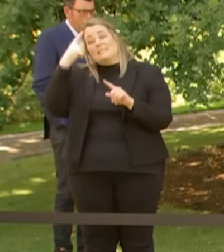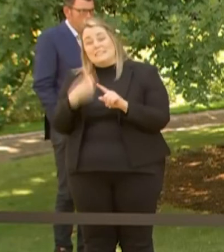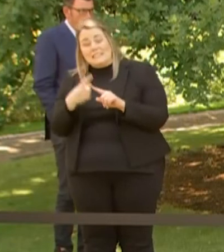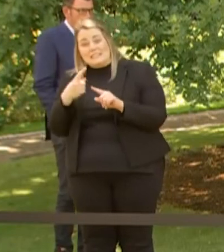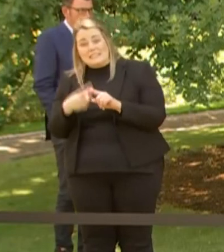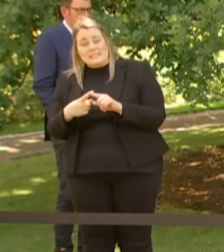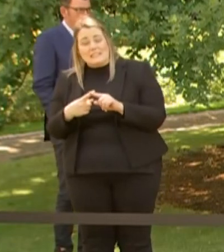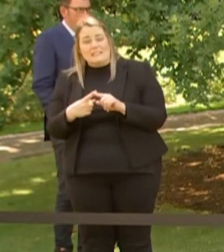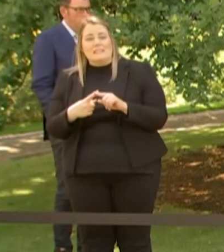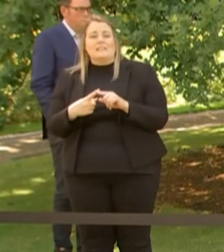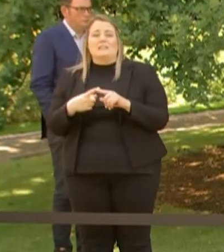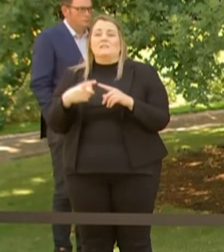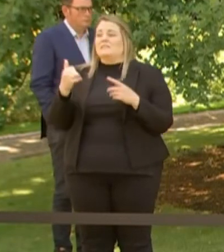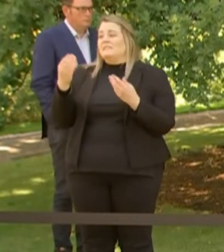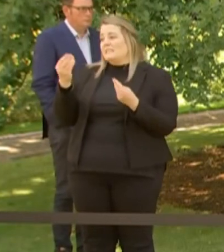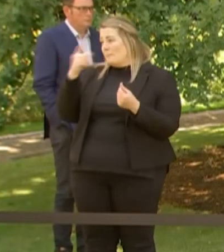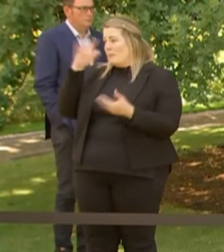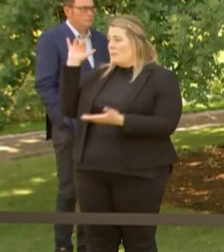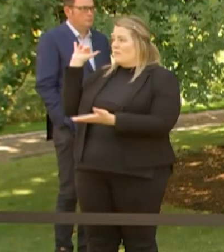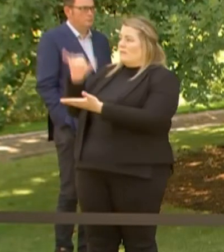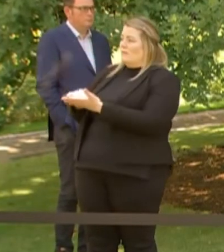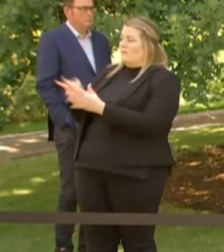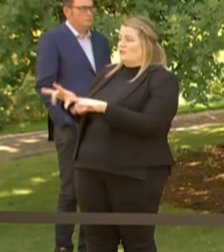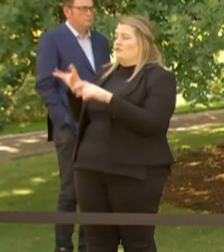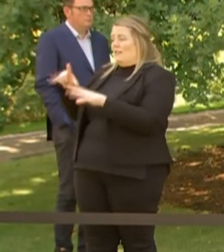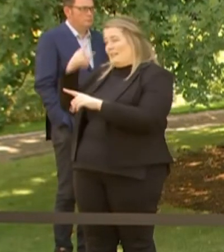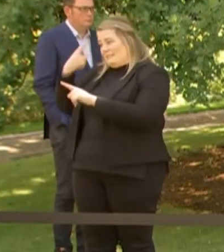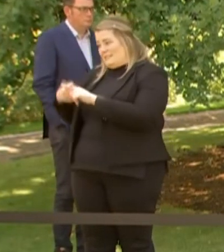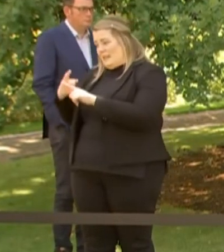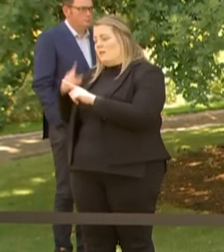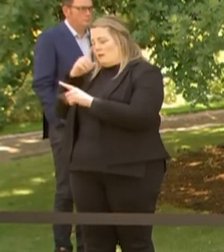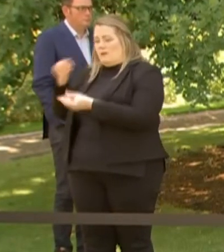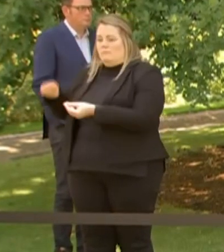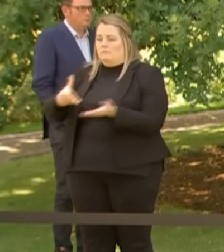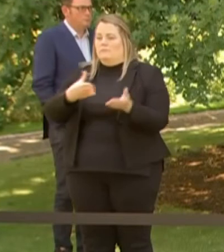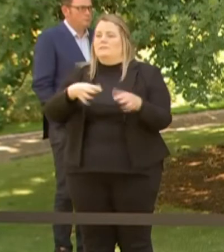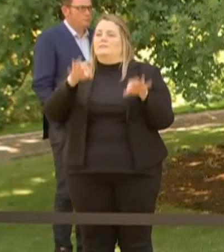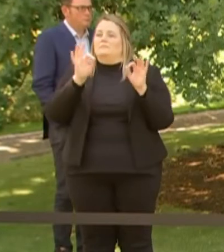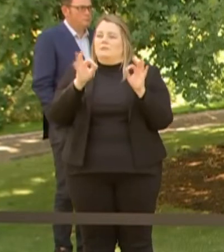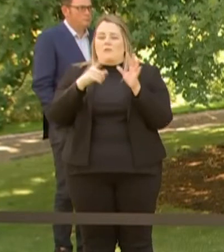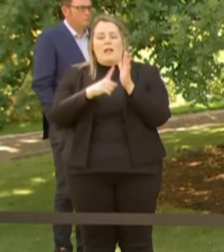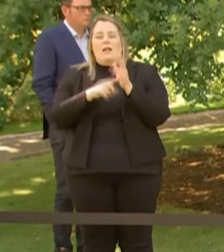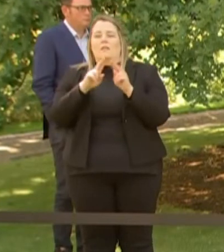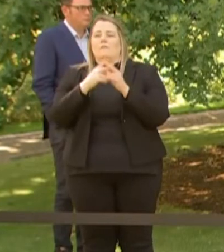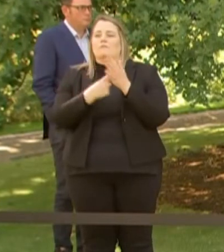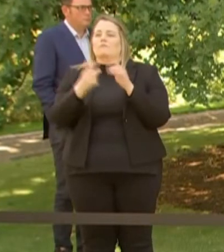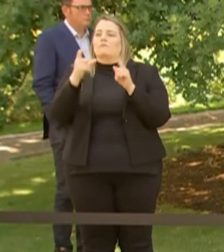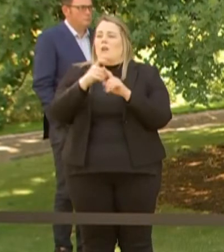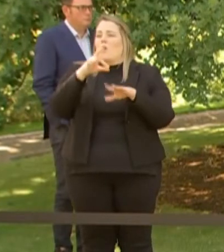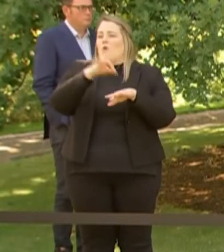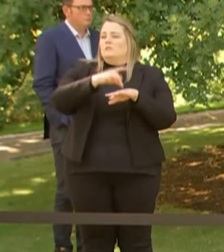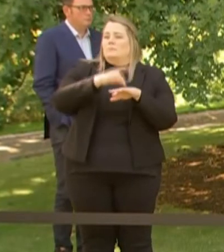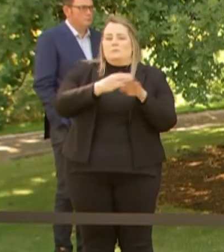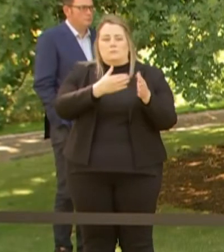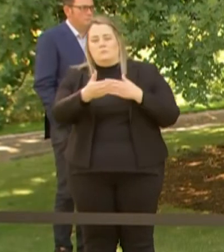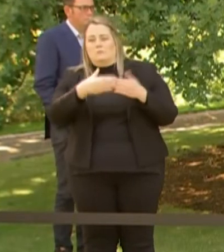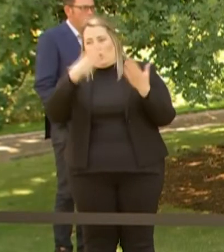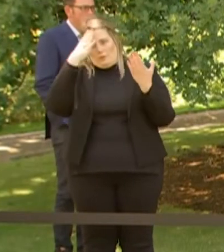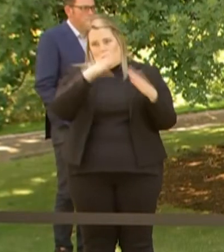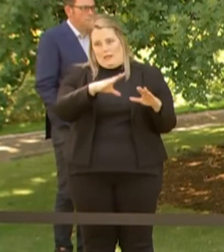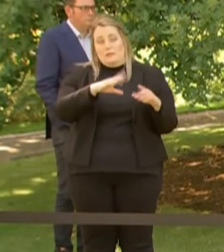work compassion reasons. They are run by Alfred Health, so they still remain under our program and our responsibility. They